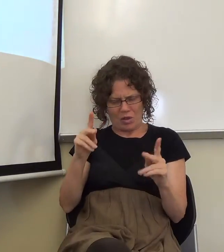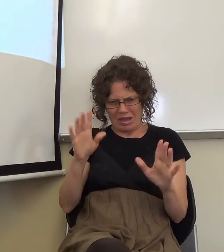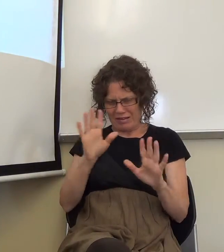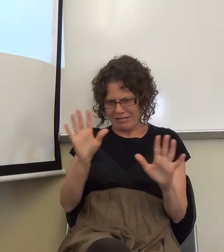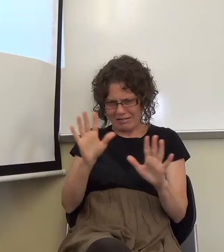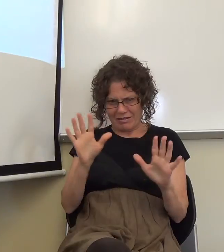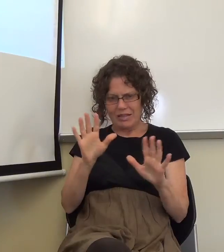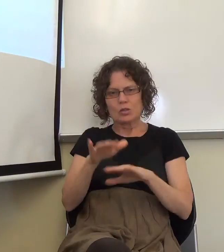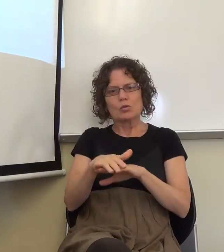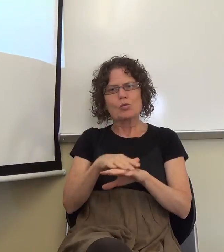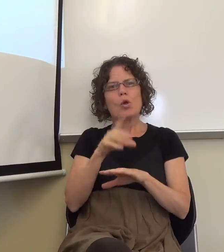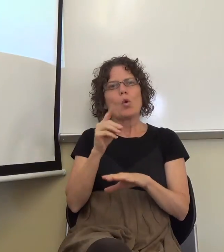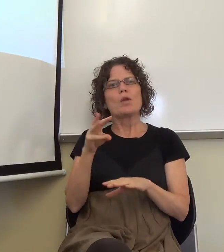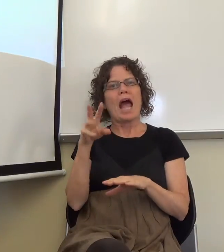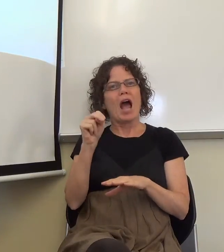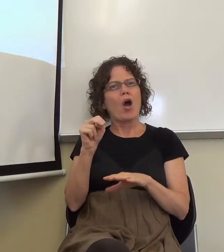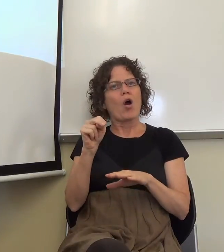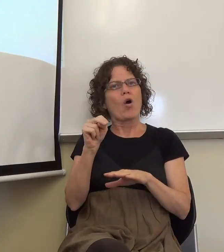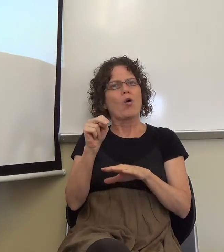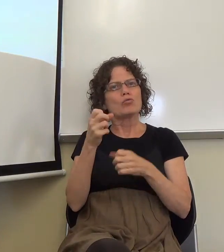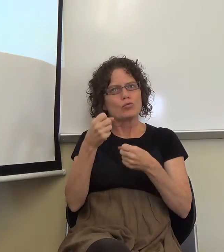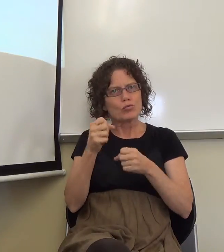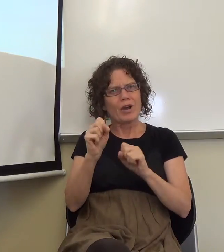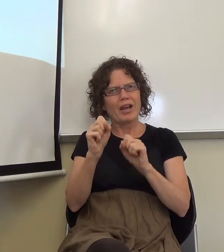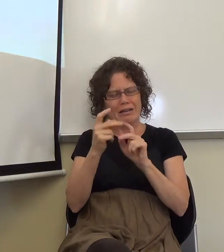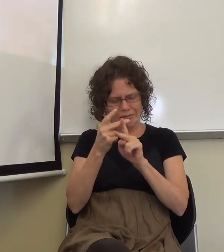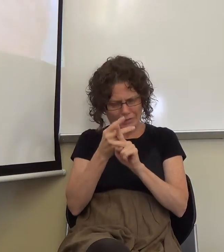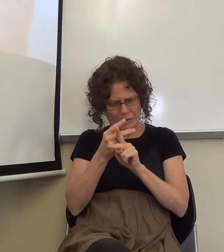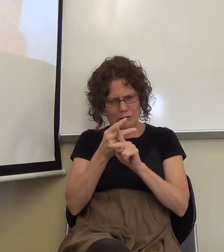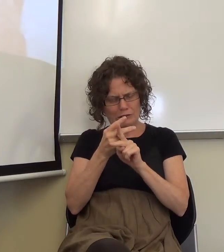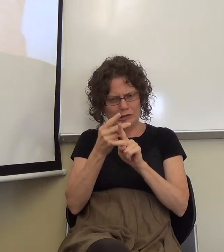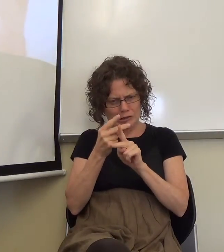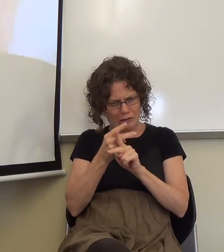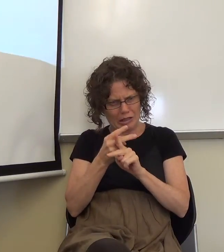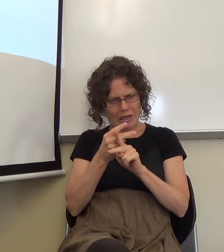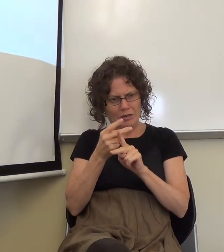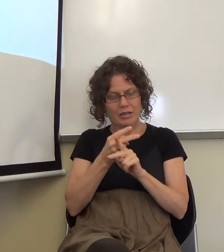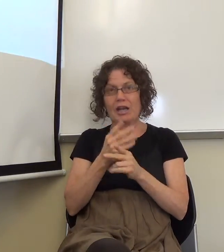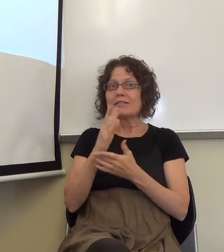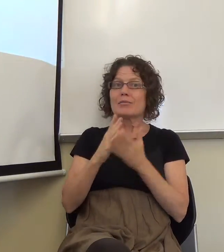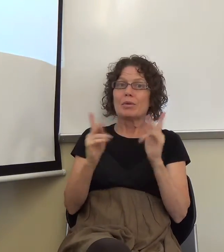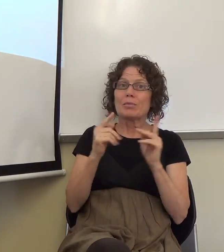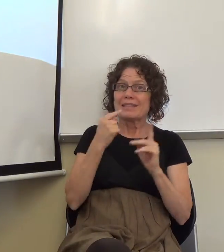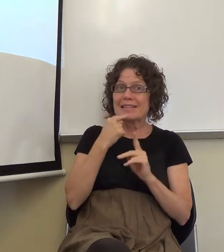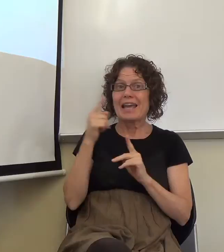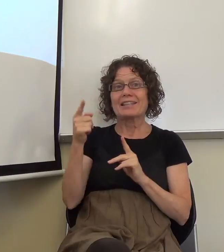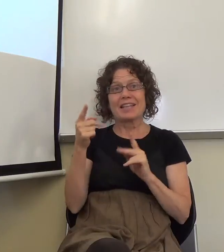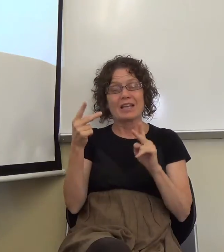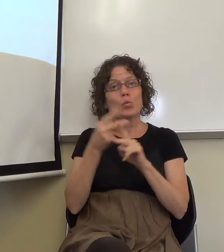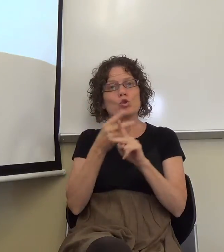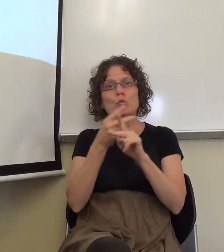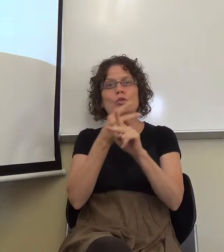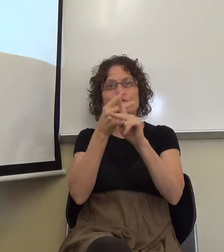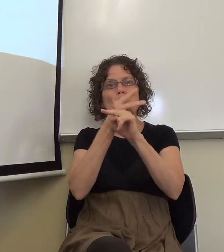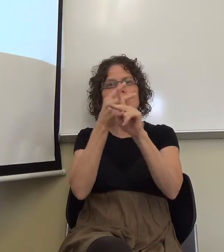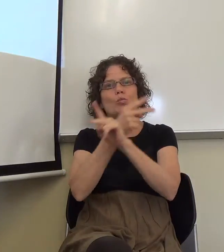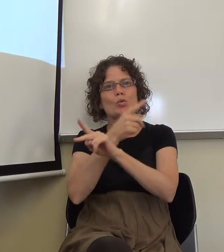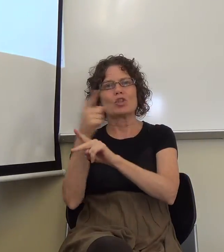to figure it out. So yeah, some people say this is getting worse and worse. Some people say the